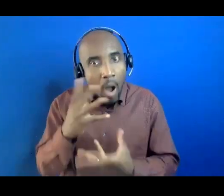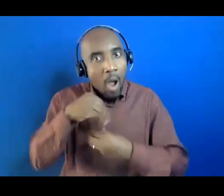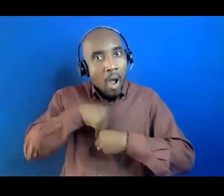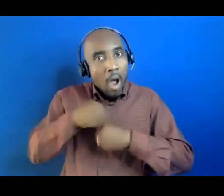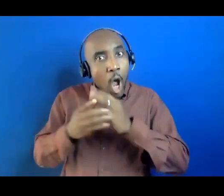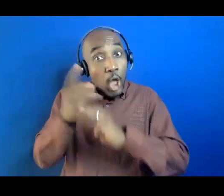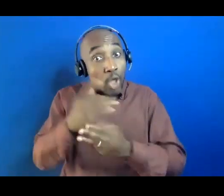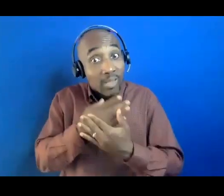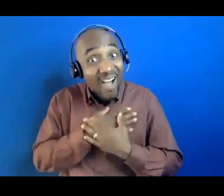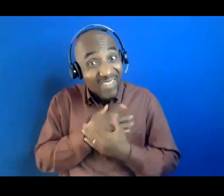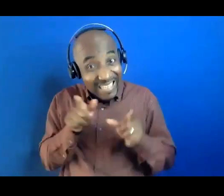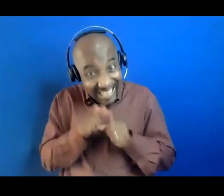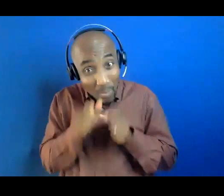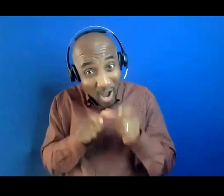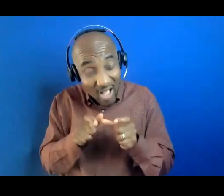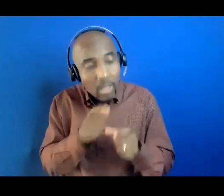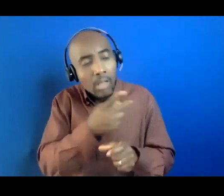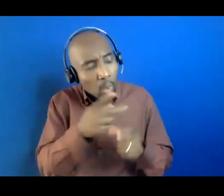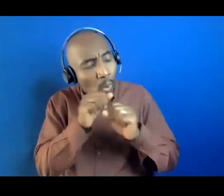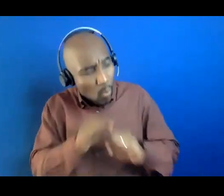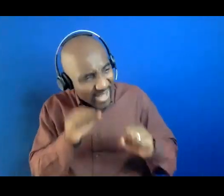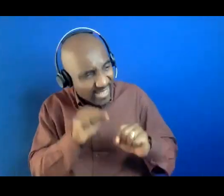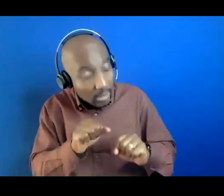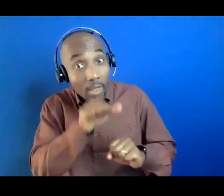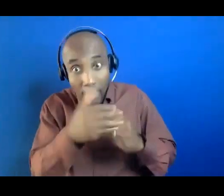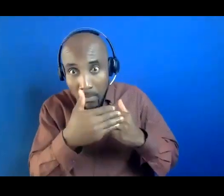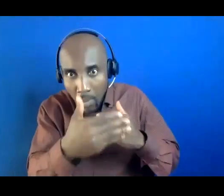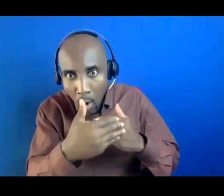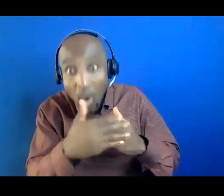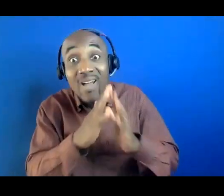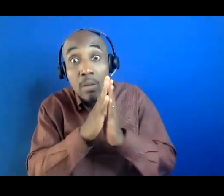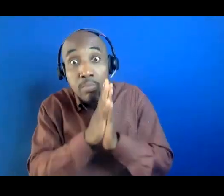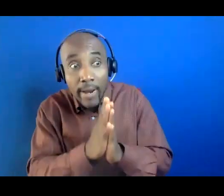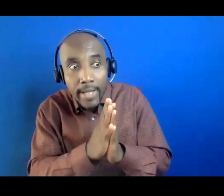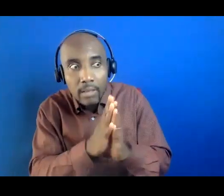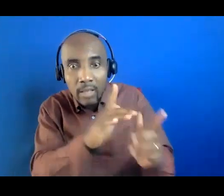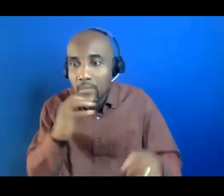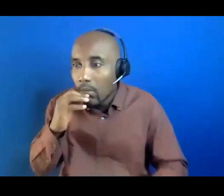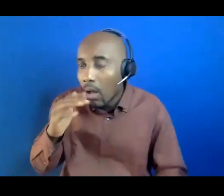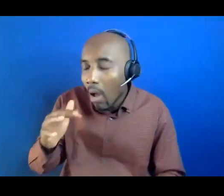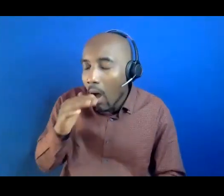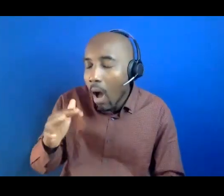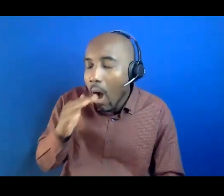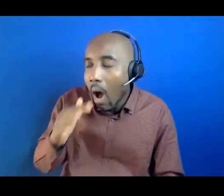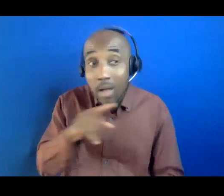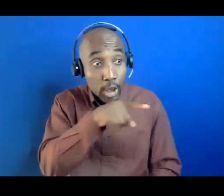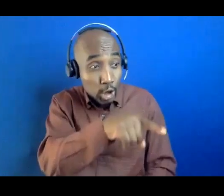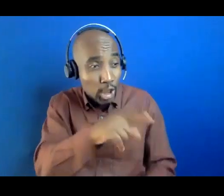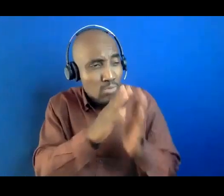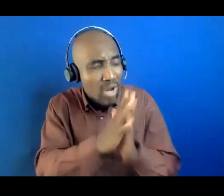then we waited. And then she started praying in tongues. And as she prayed in